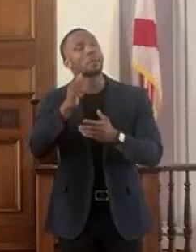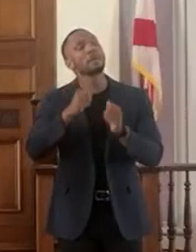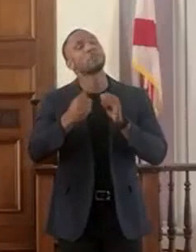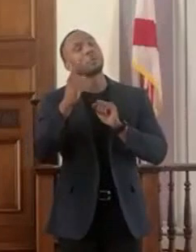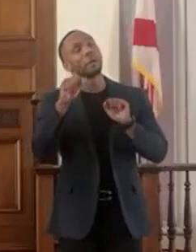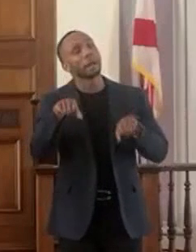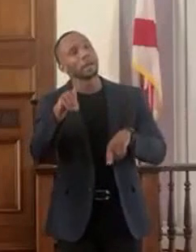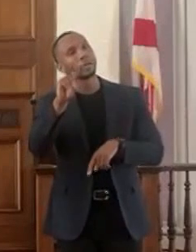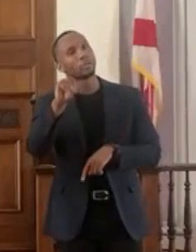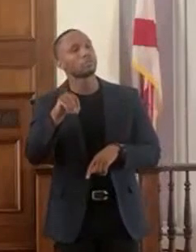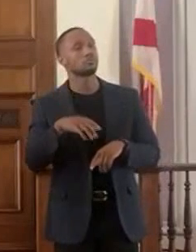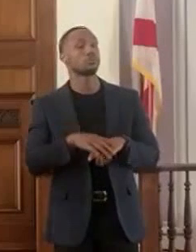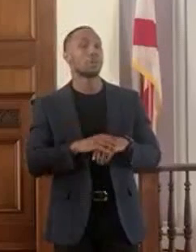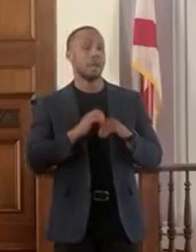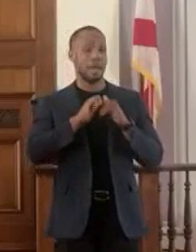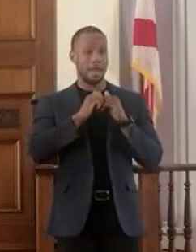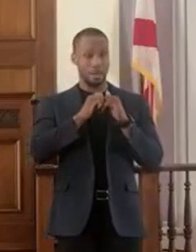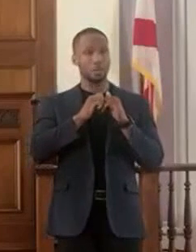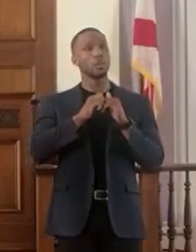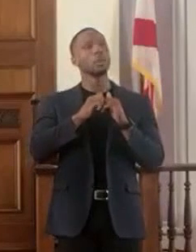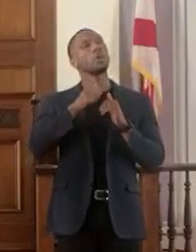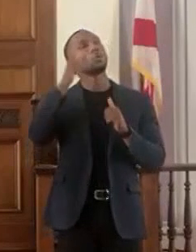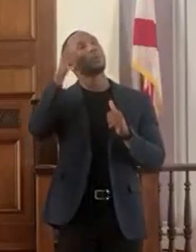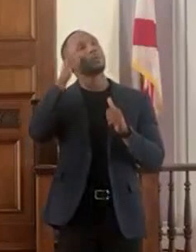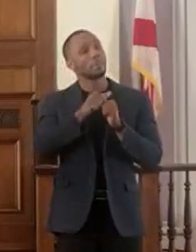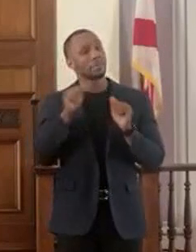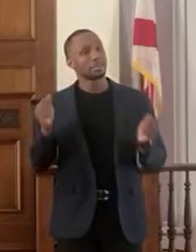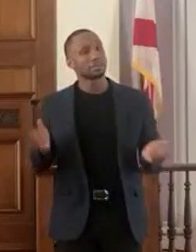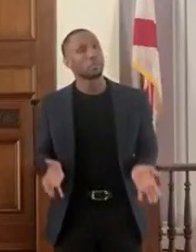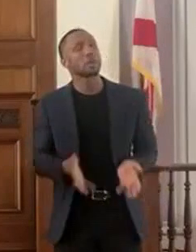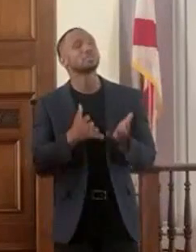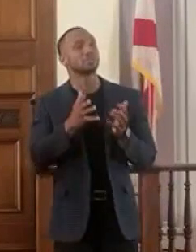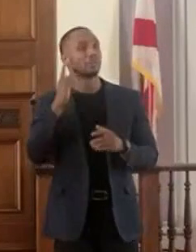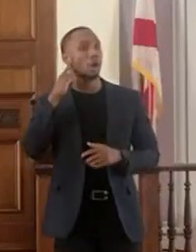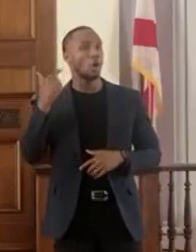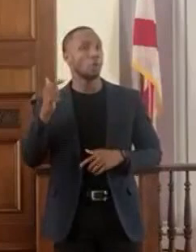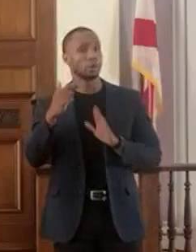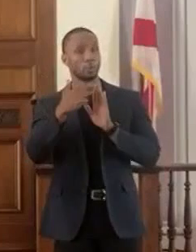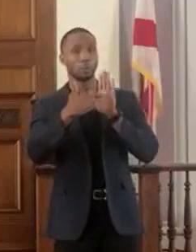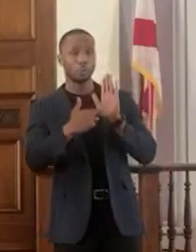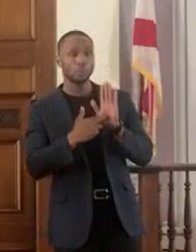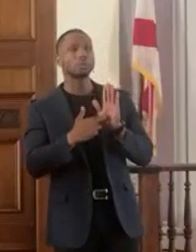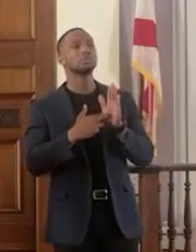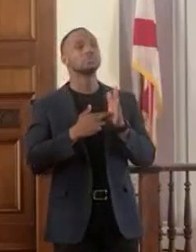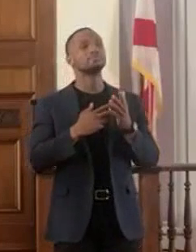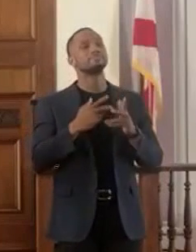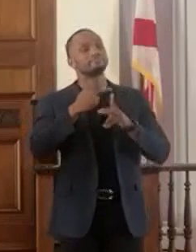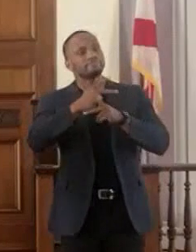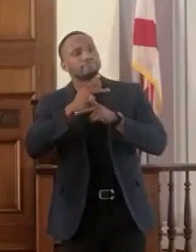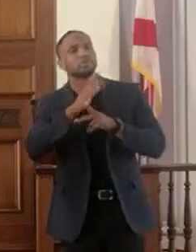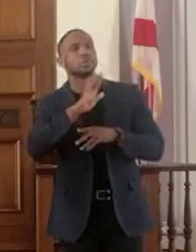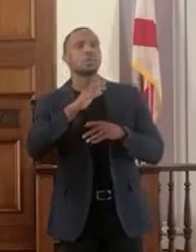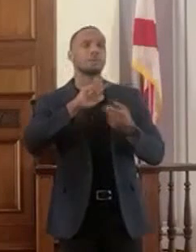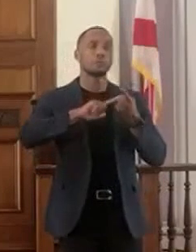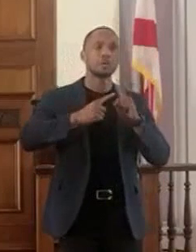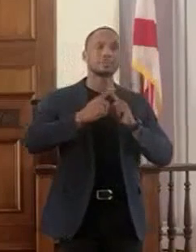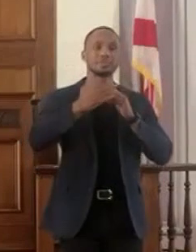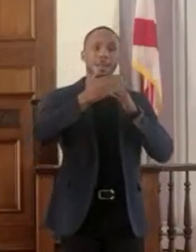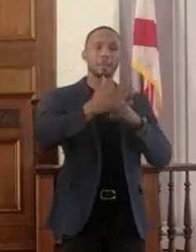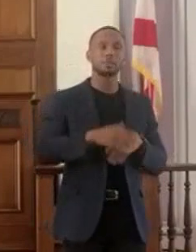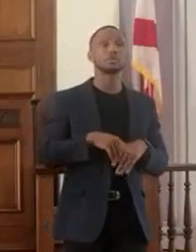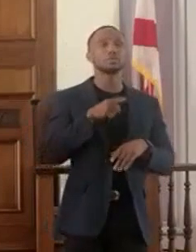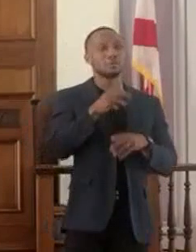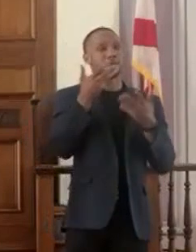do this, is to remember the inspiration of the Golden Rule. Look out for your friends and neighbors. If you've had